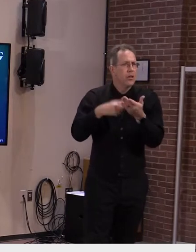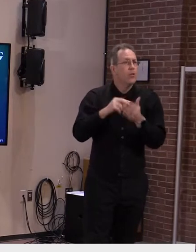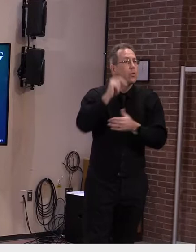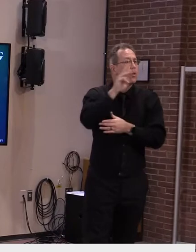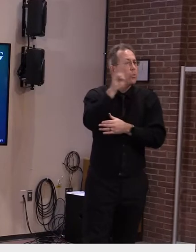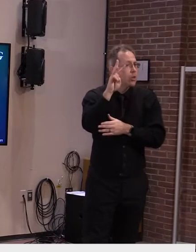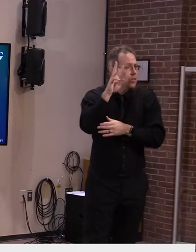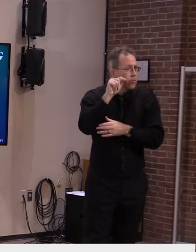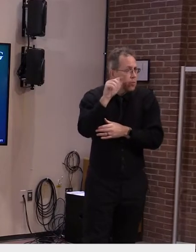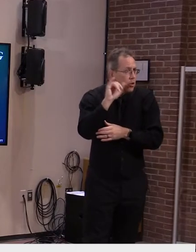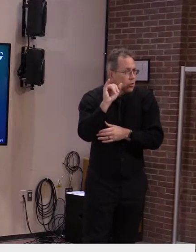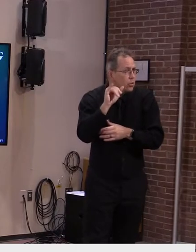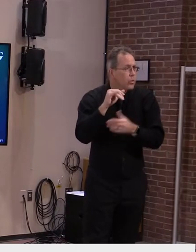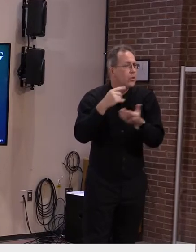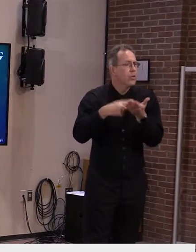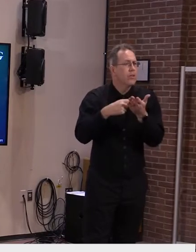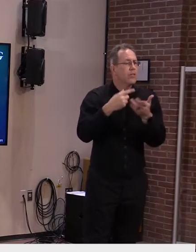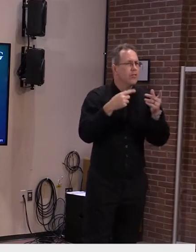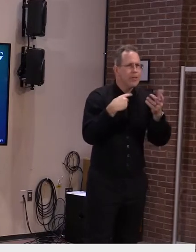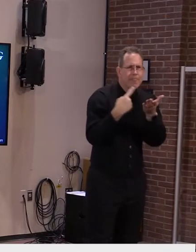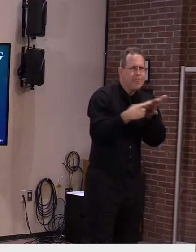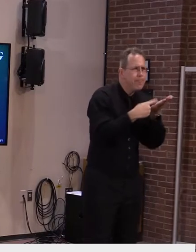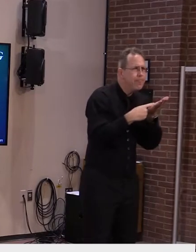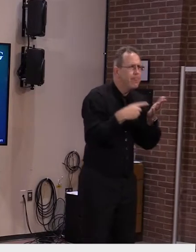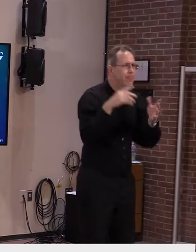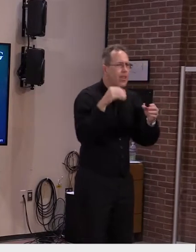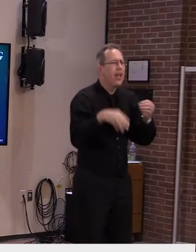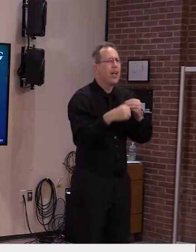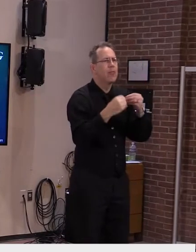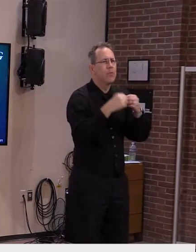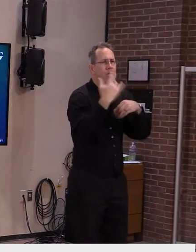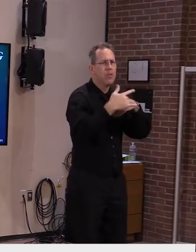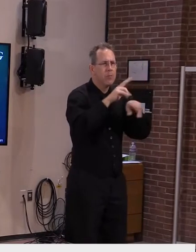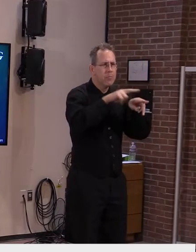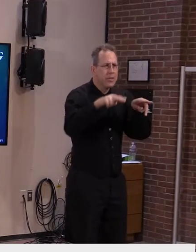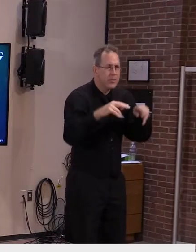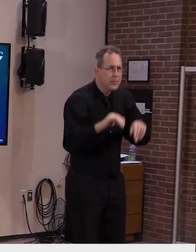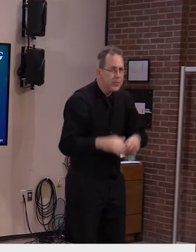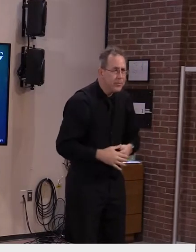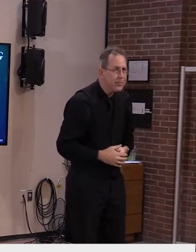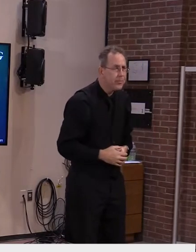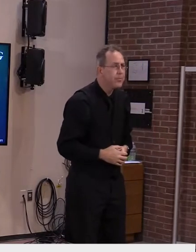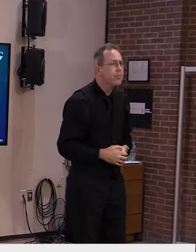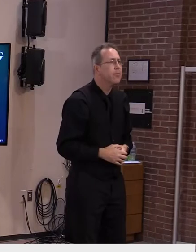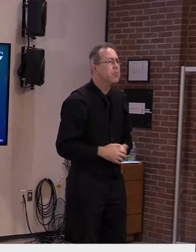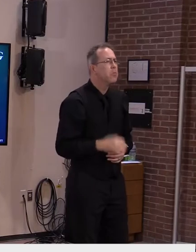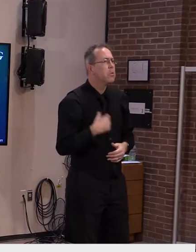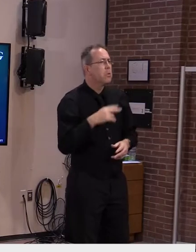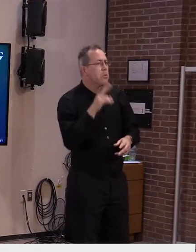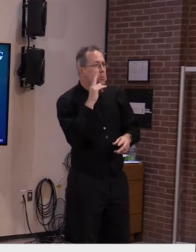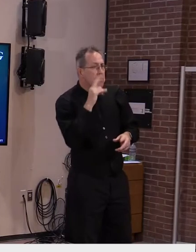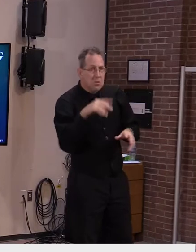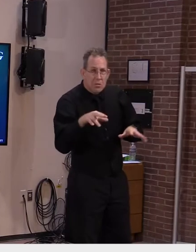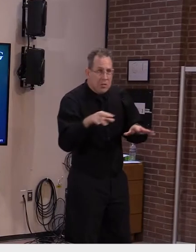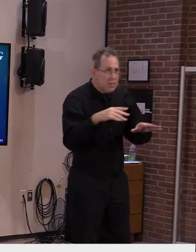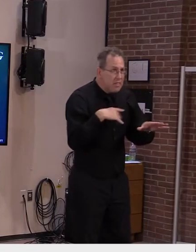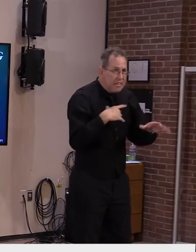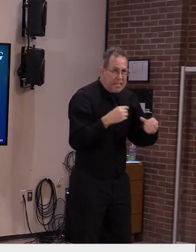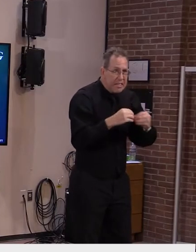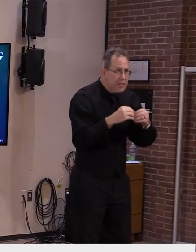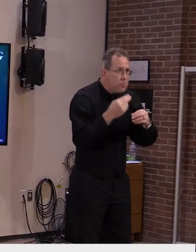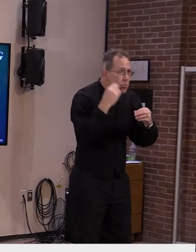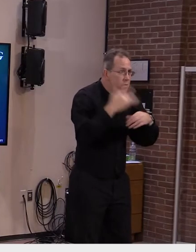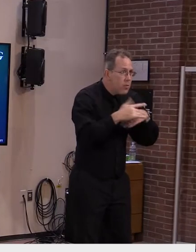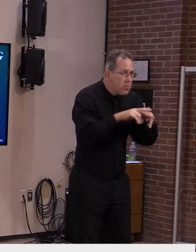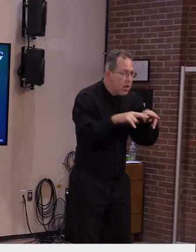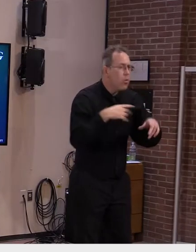bring additional beds online. We will continue to evaluate the need and the ability to bring more beds online as